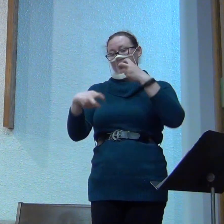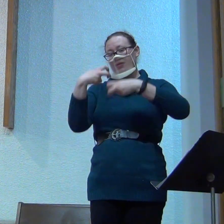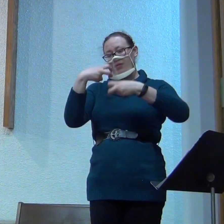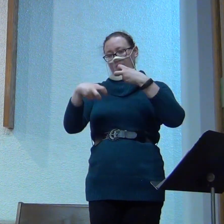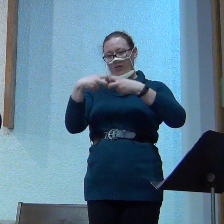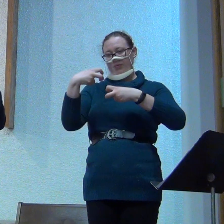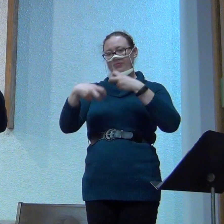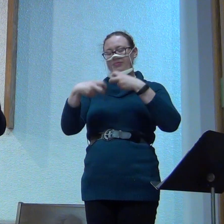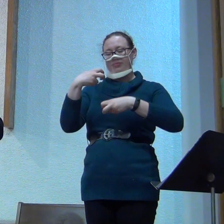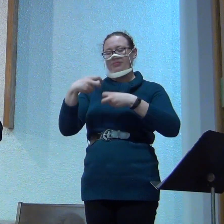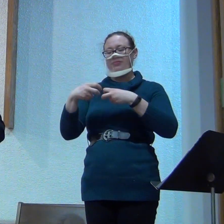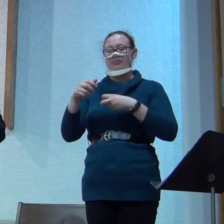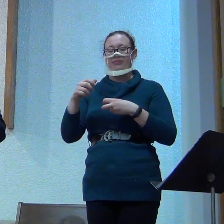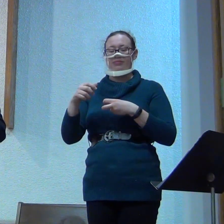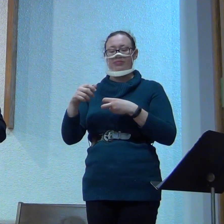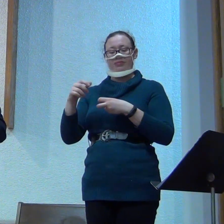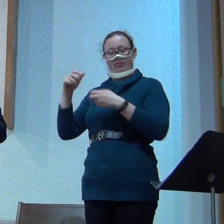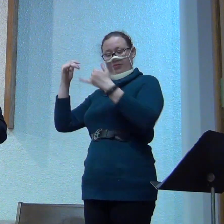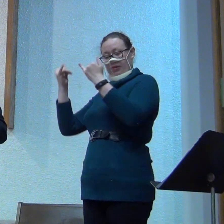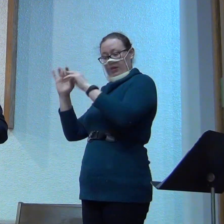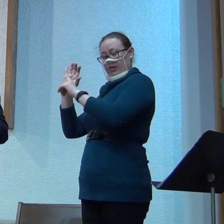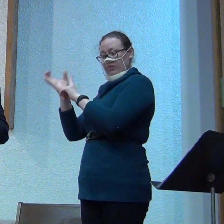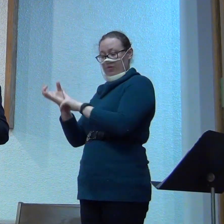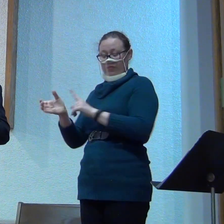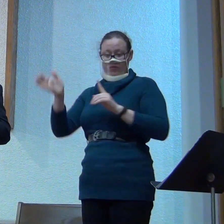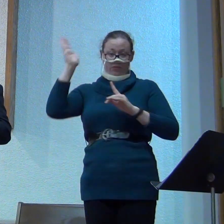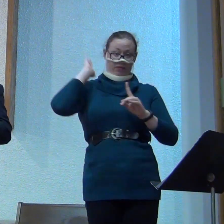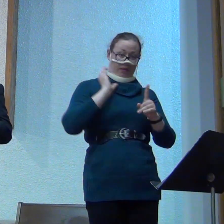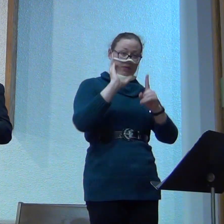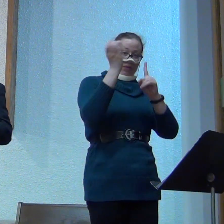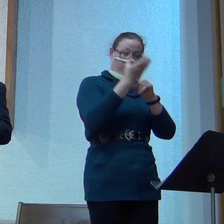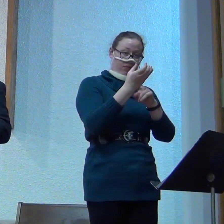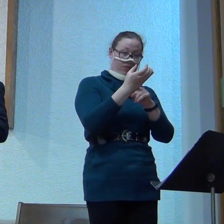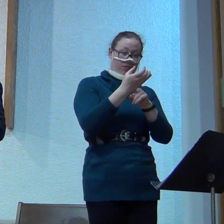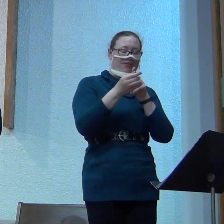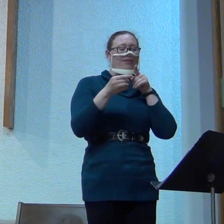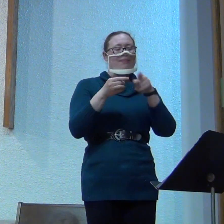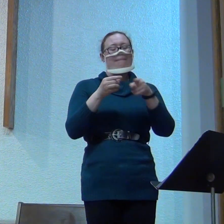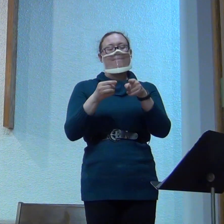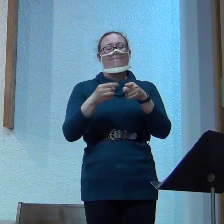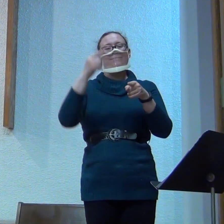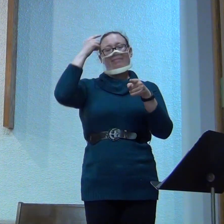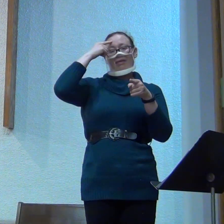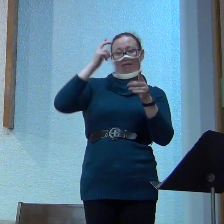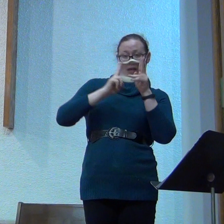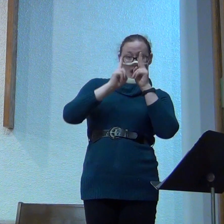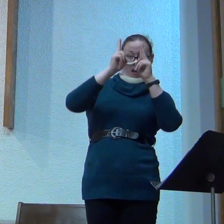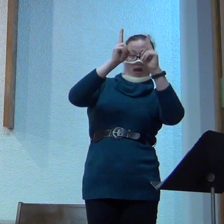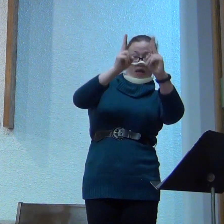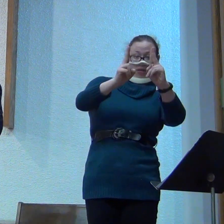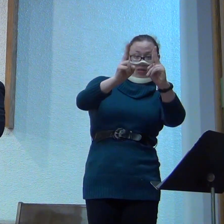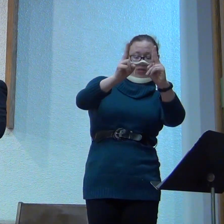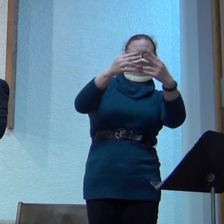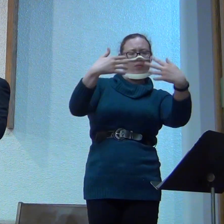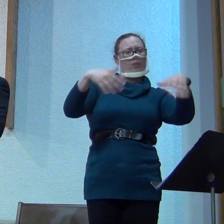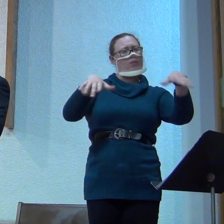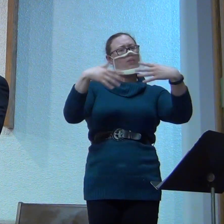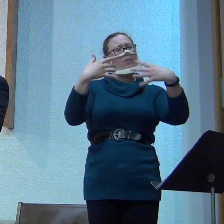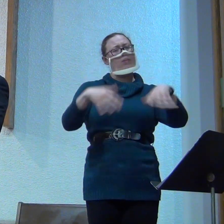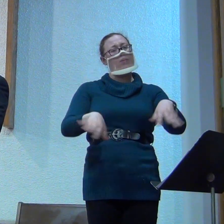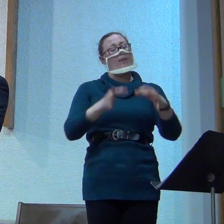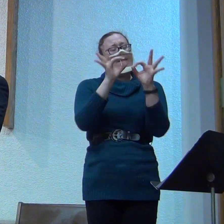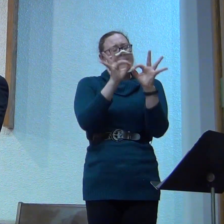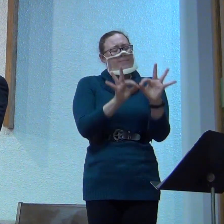from our culture to theirs is that these people regarded honor as being very